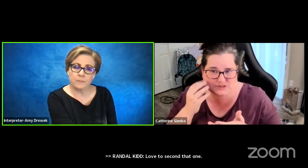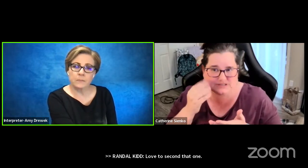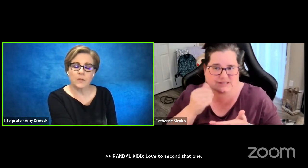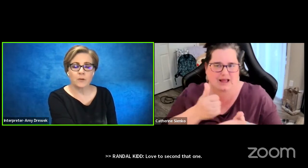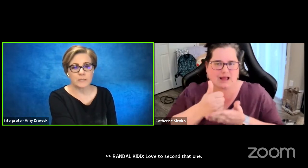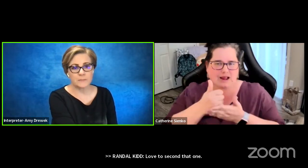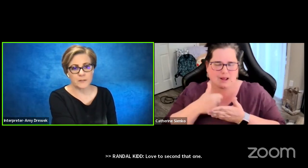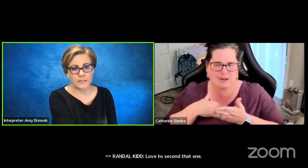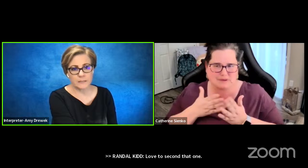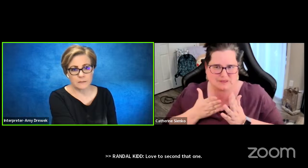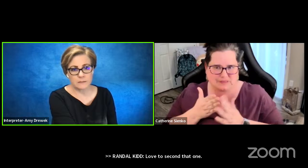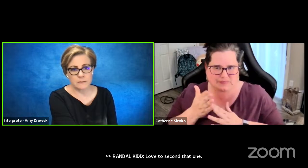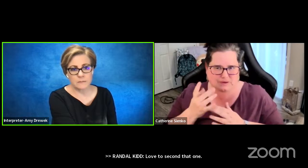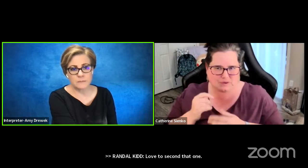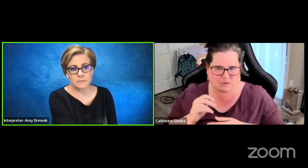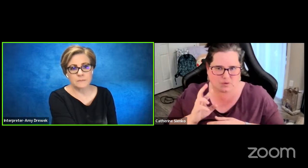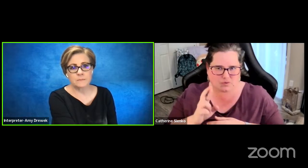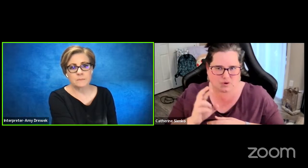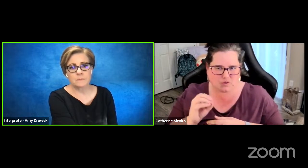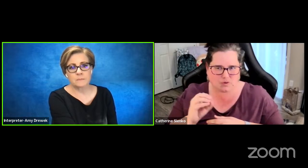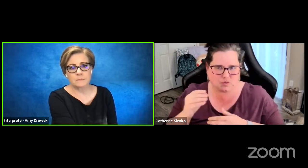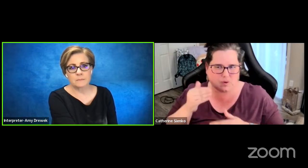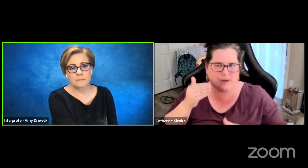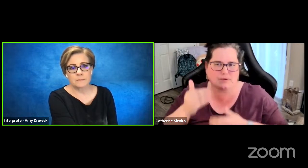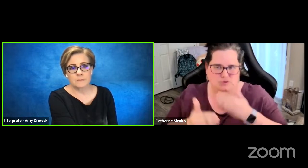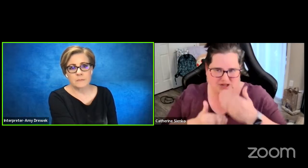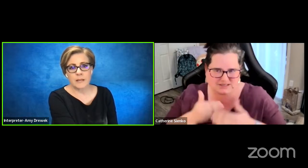input, your experience,